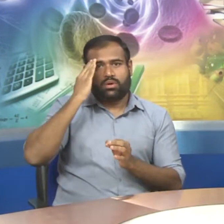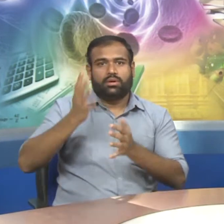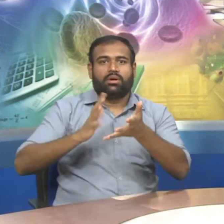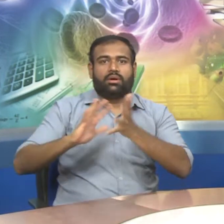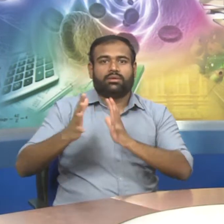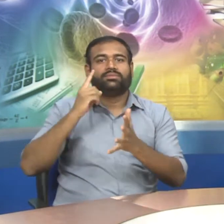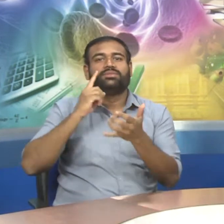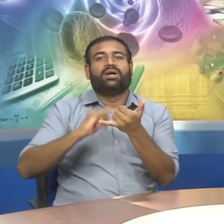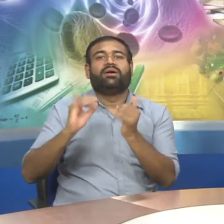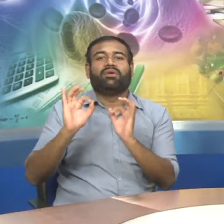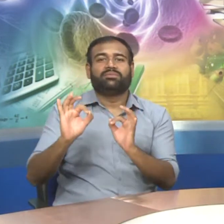important.